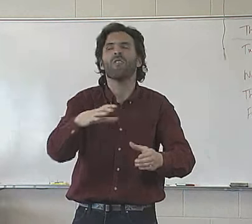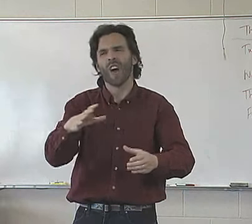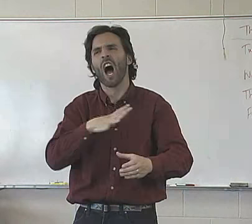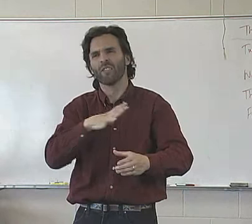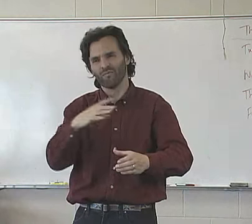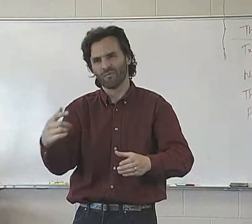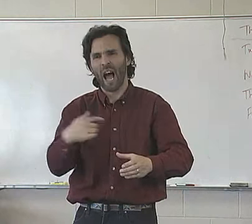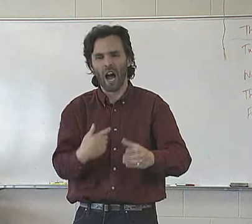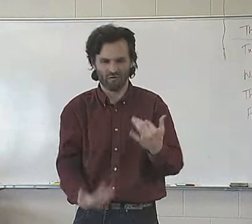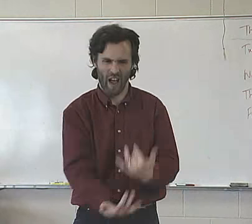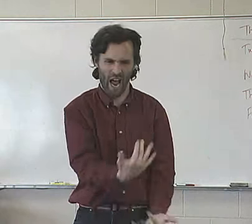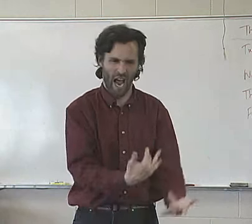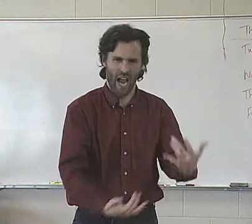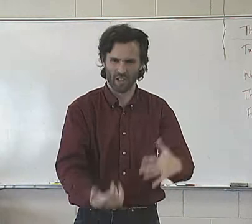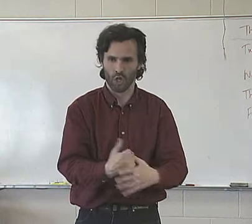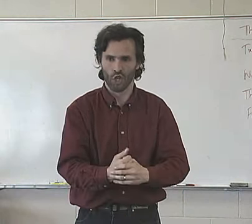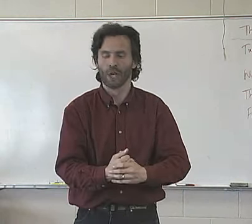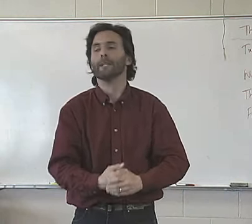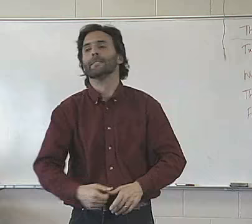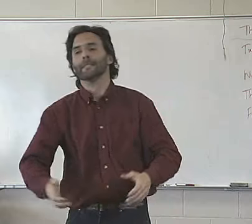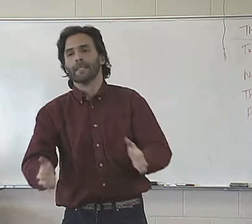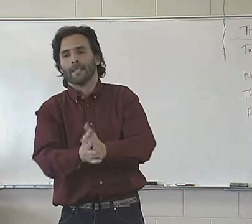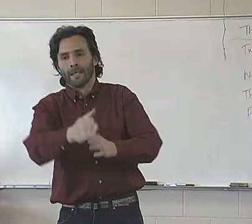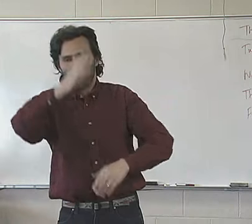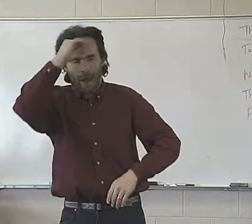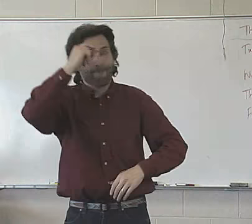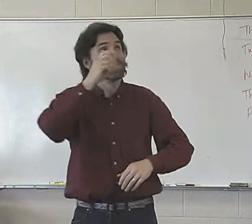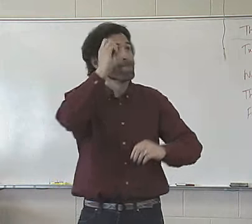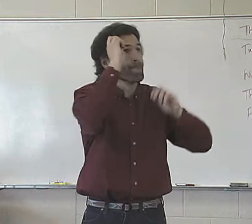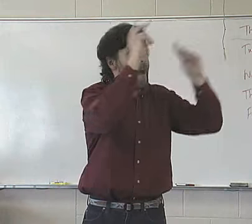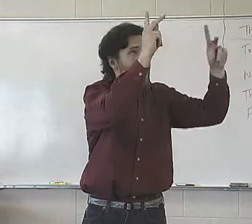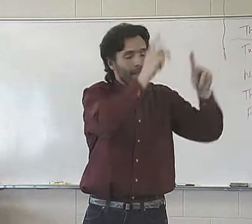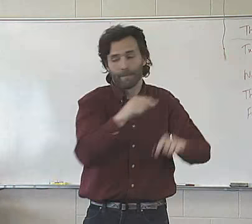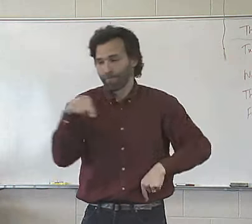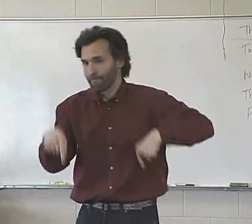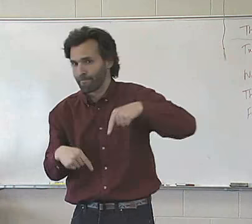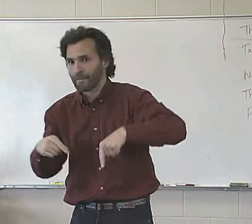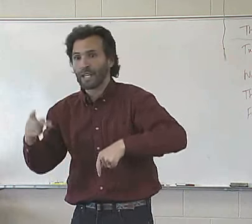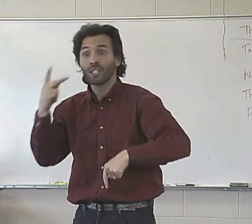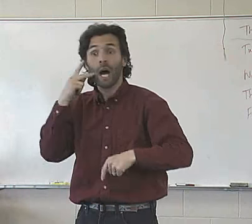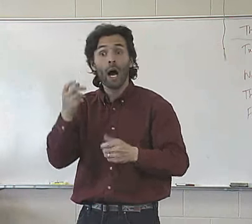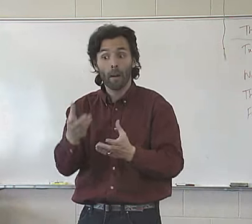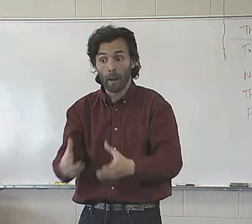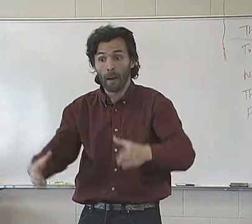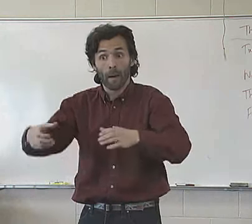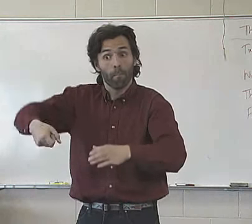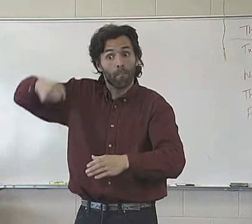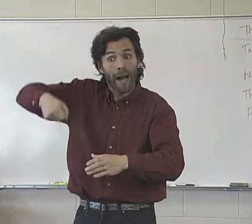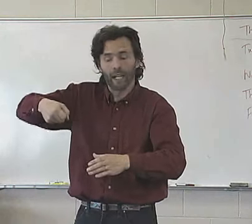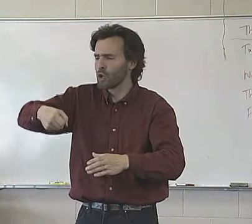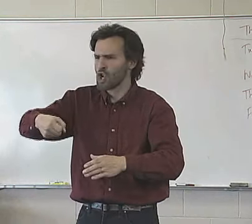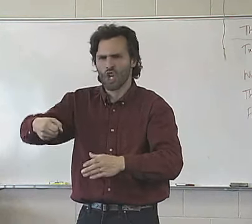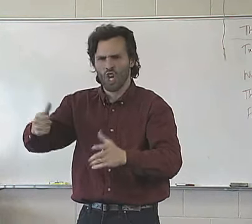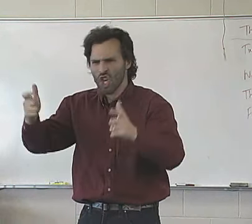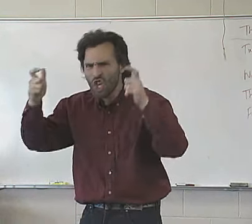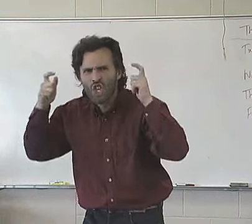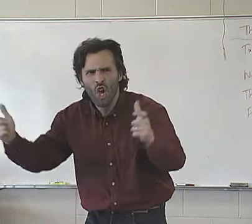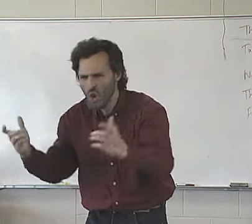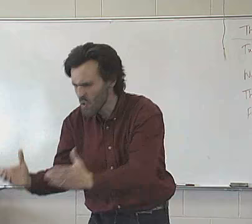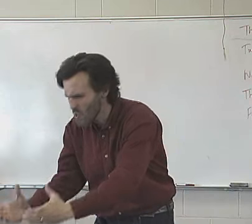make up fire." "Okay," said the Ash Lad, went outside. But when he saw the bucket, it was the biggest thing. It was made out of